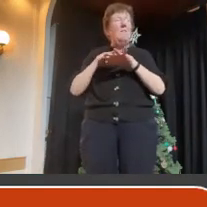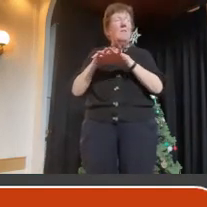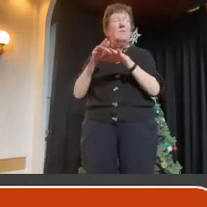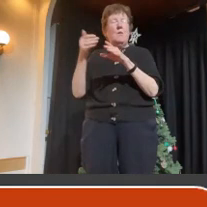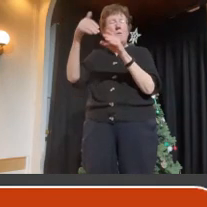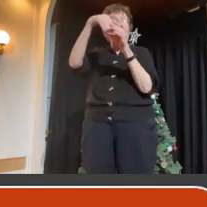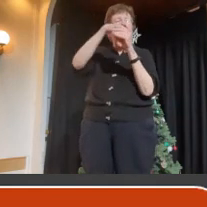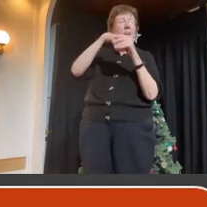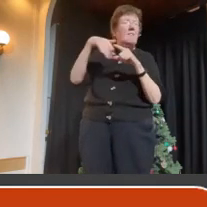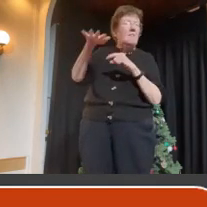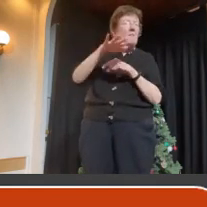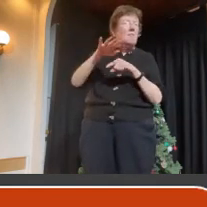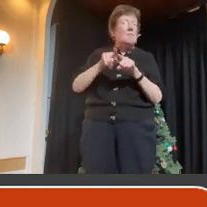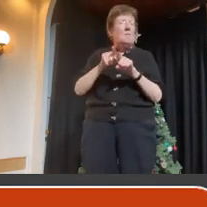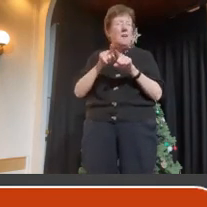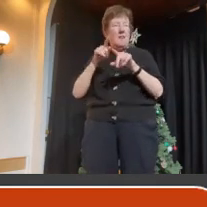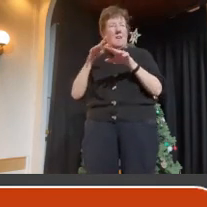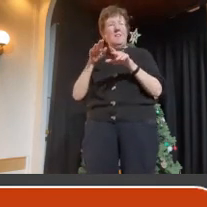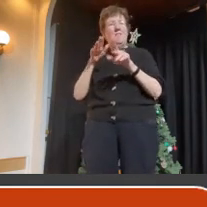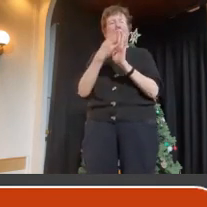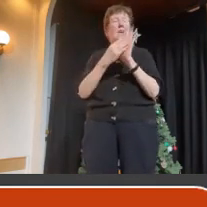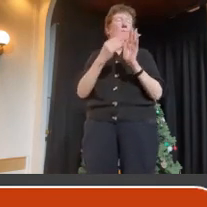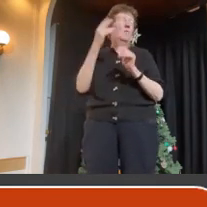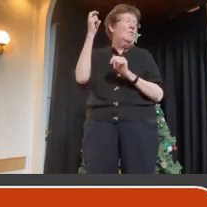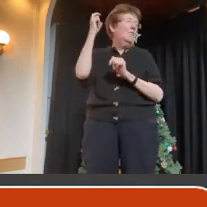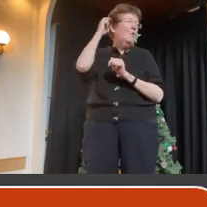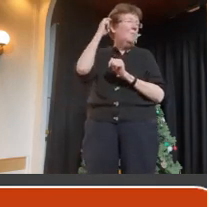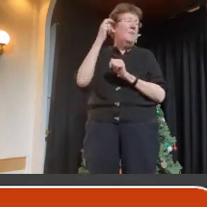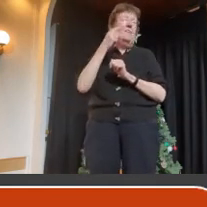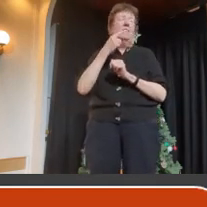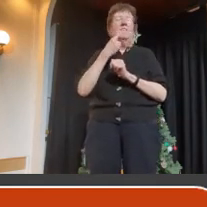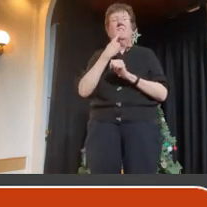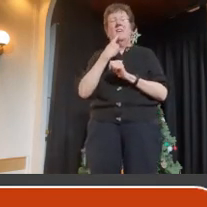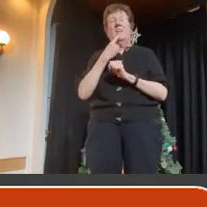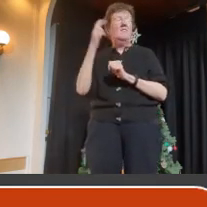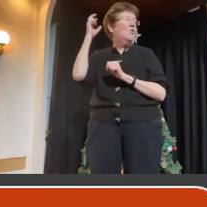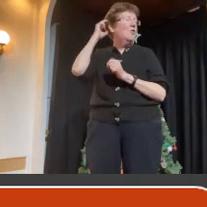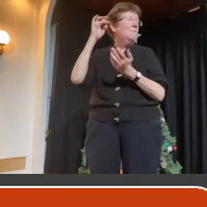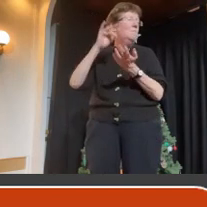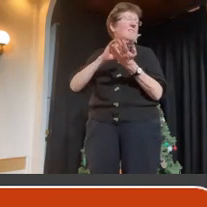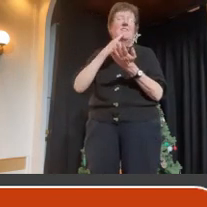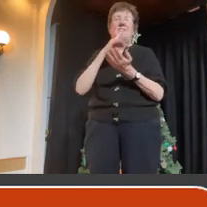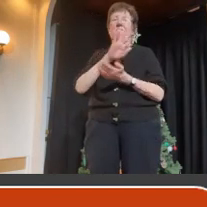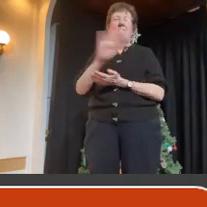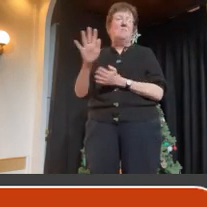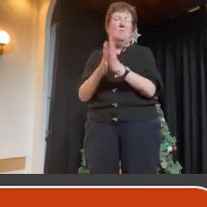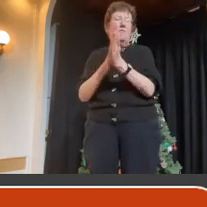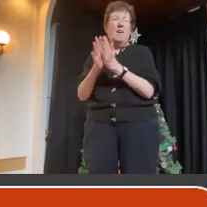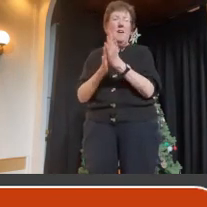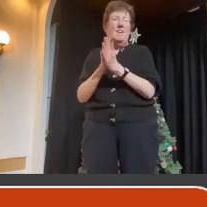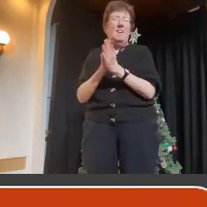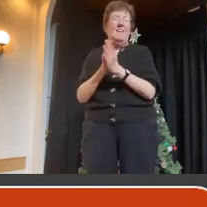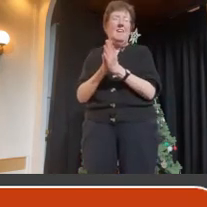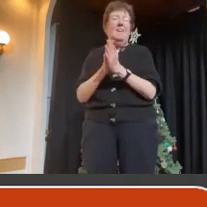people conceptualise working with deaf children. It really influences into family life as well, in terms of, Cochlear Implant